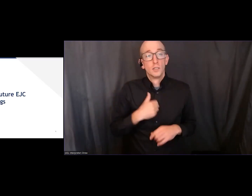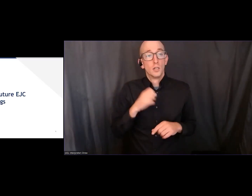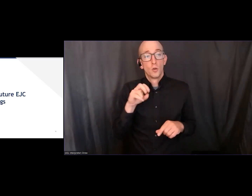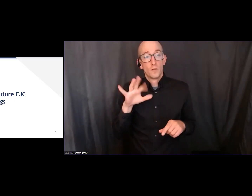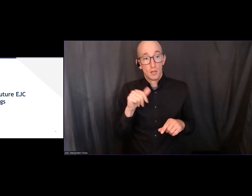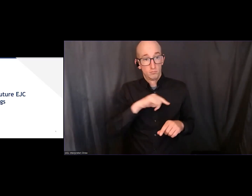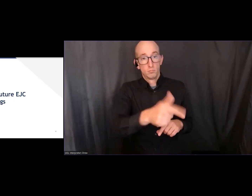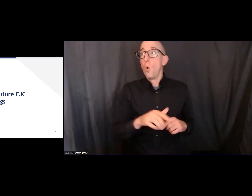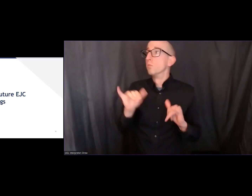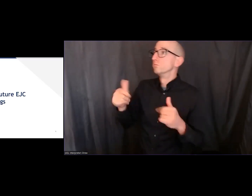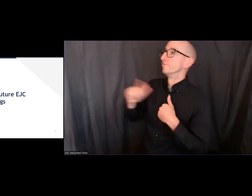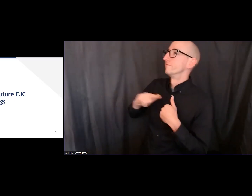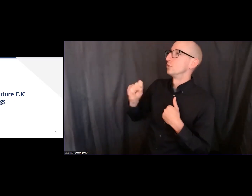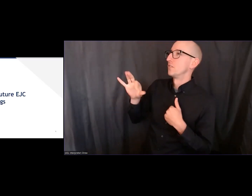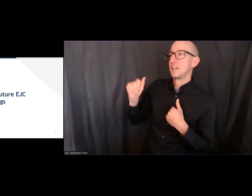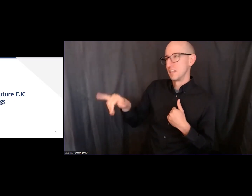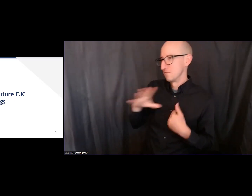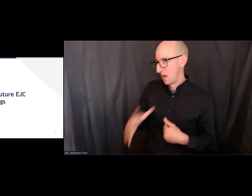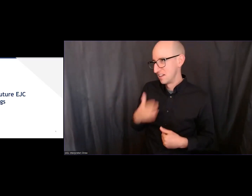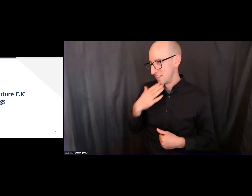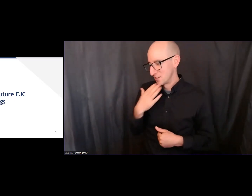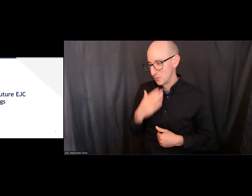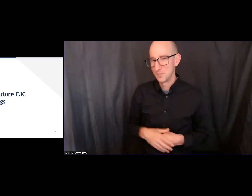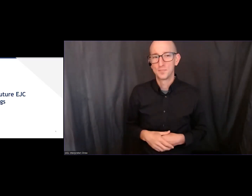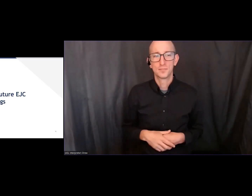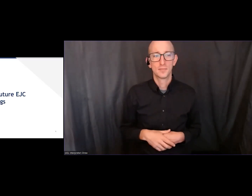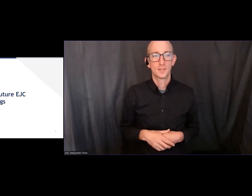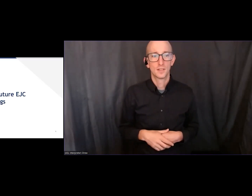is fine. Thank you. I